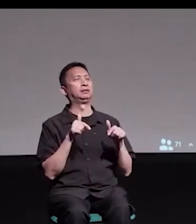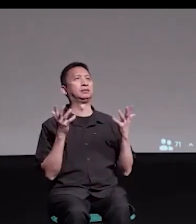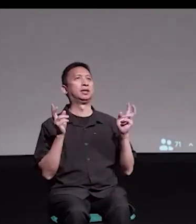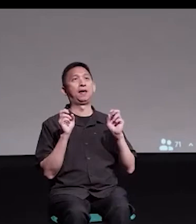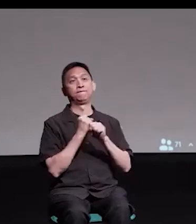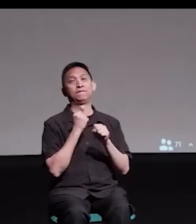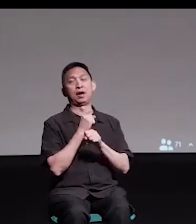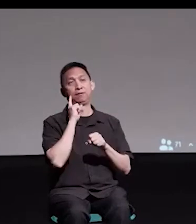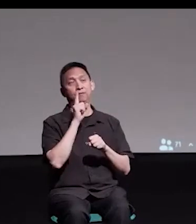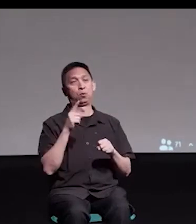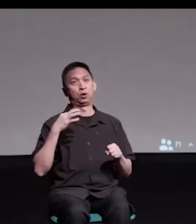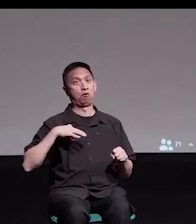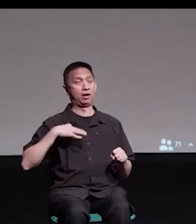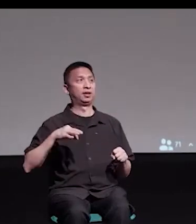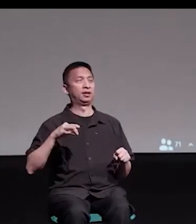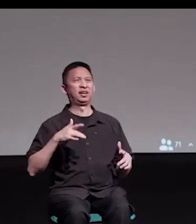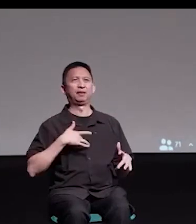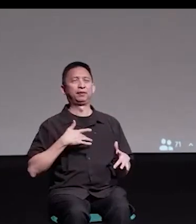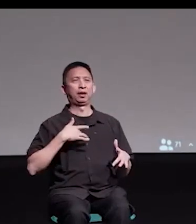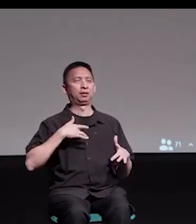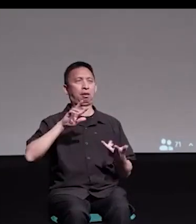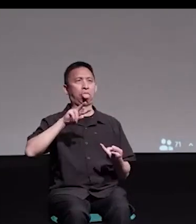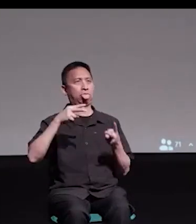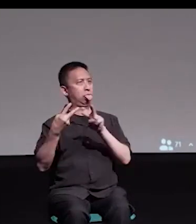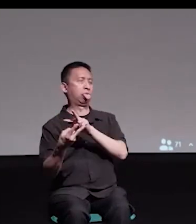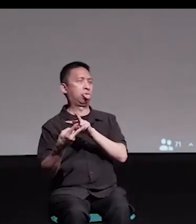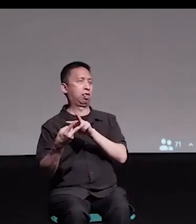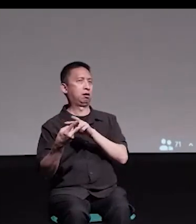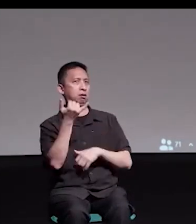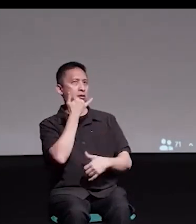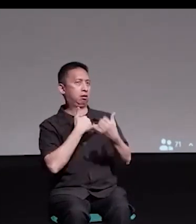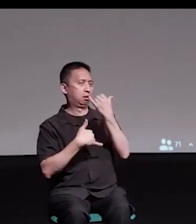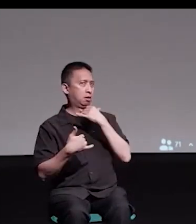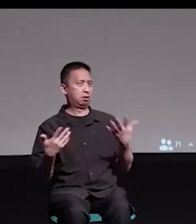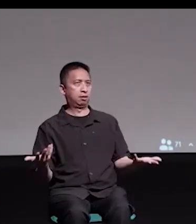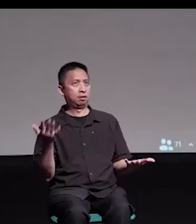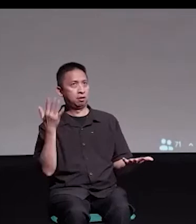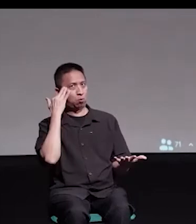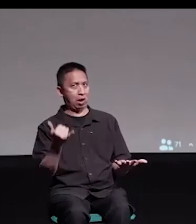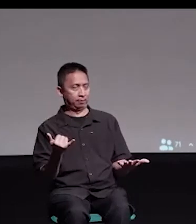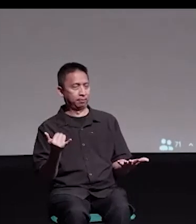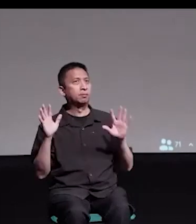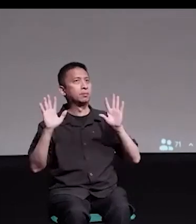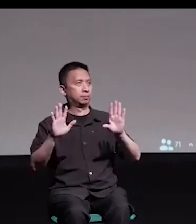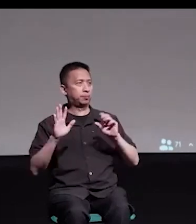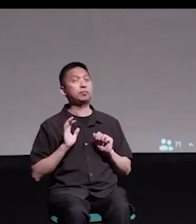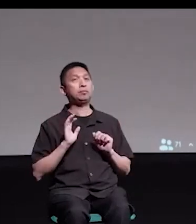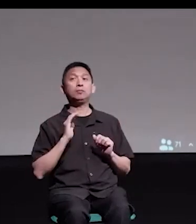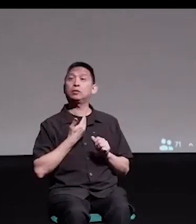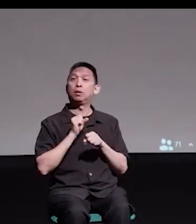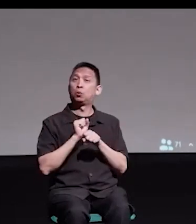for this credit feels a little bit upside down to me in terms of how we think about what we